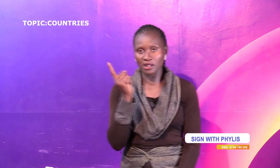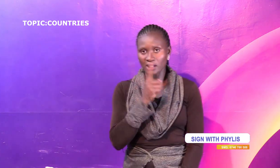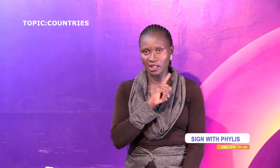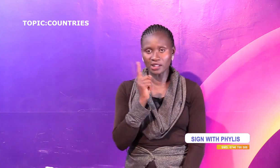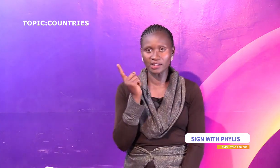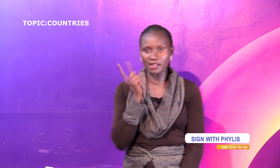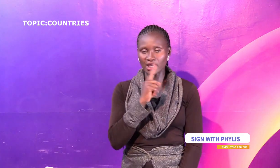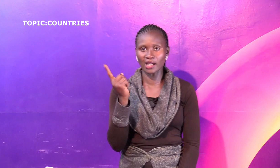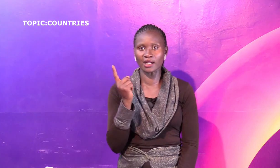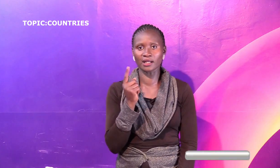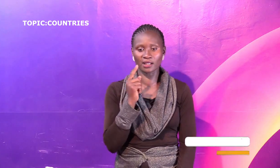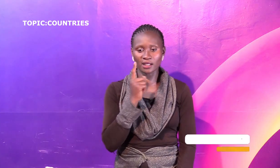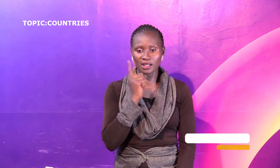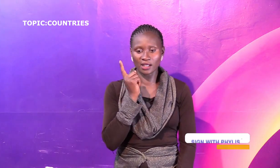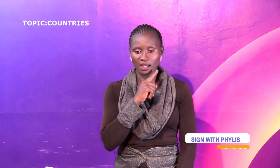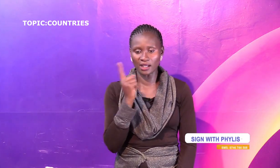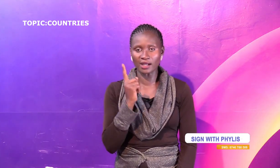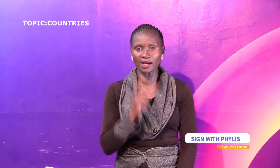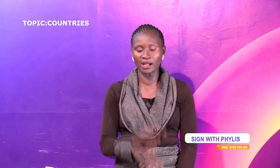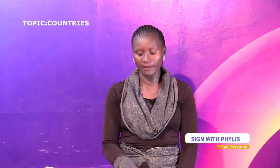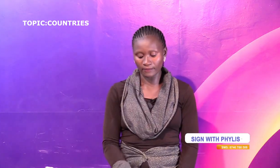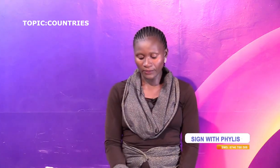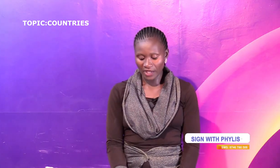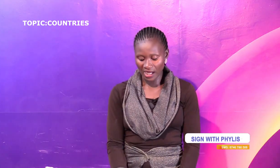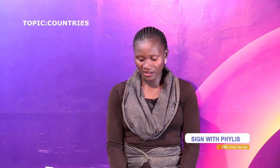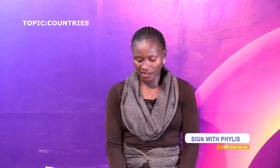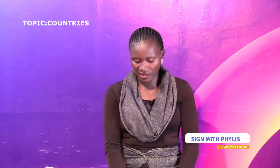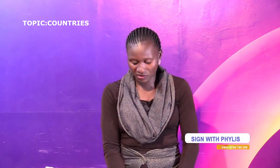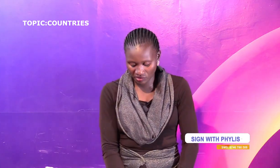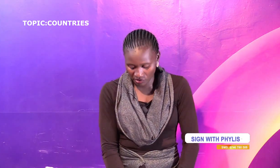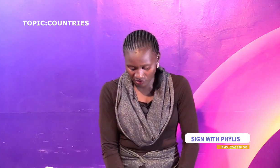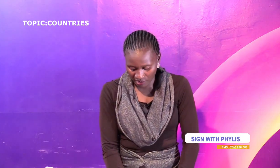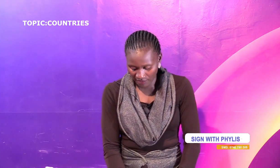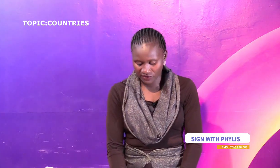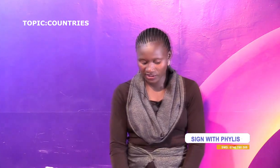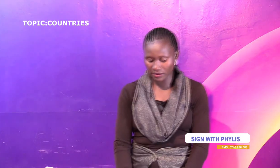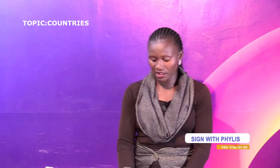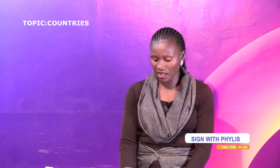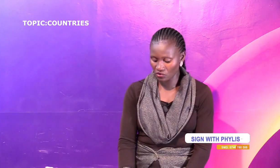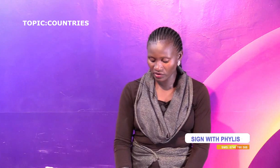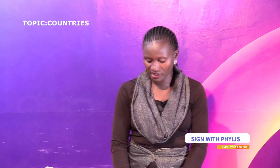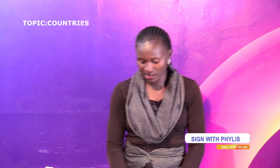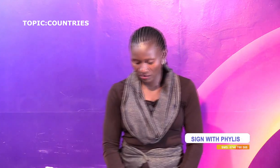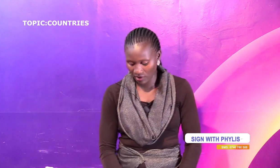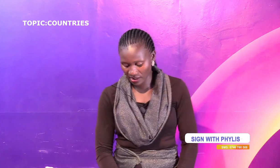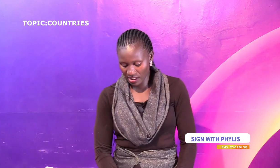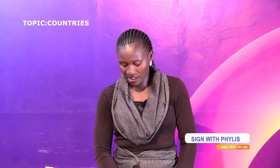this, Iraq, Iraq. And then we also have Germany. How do we sign the word